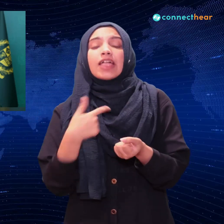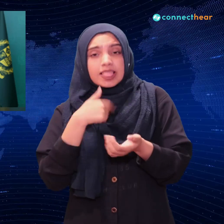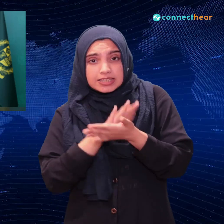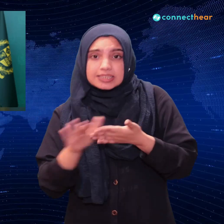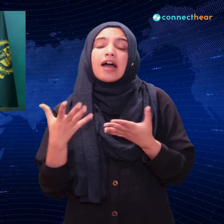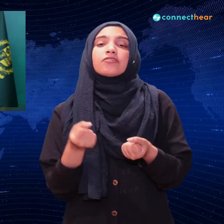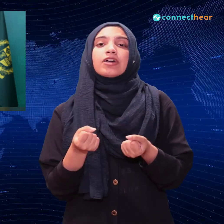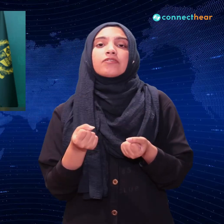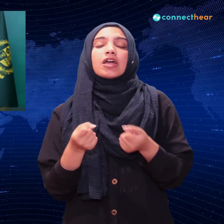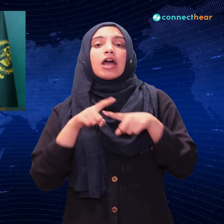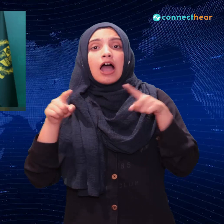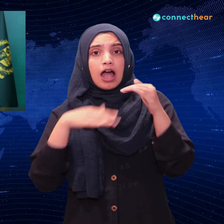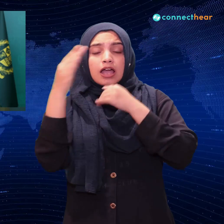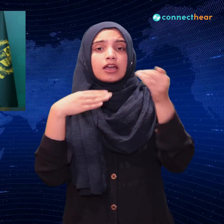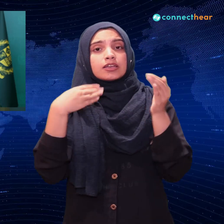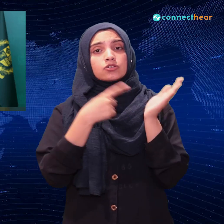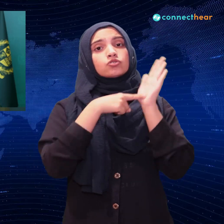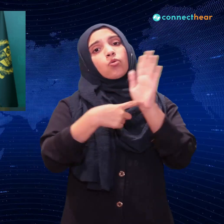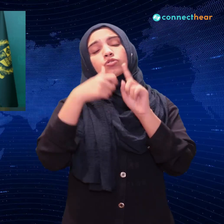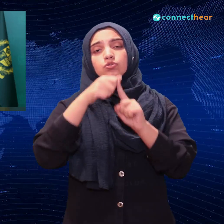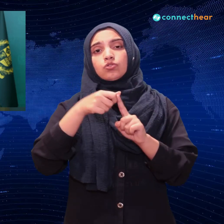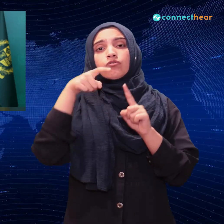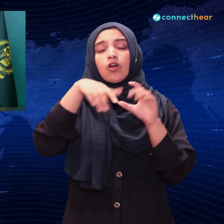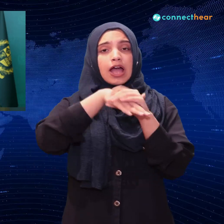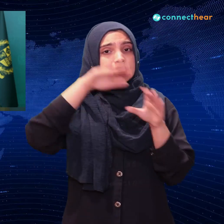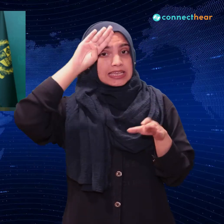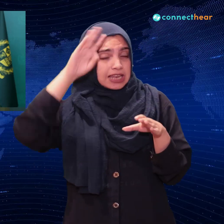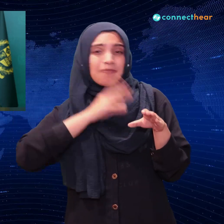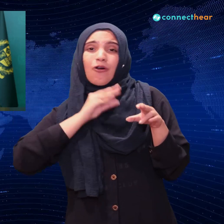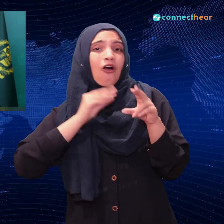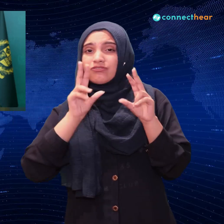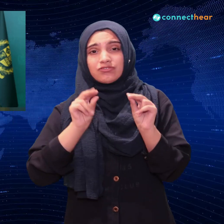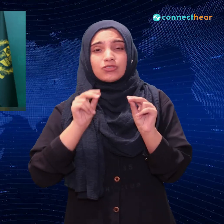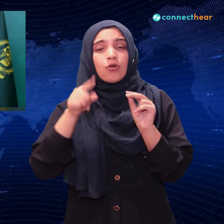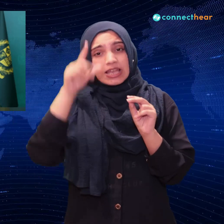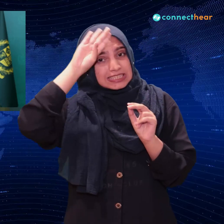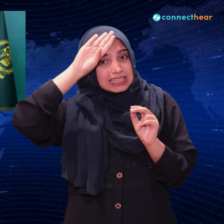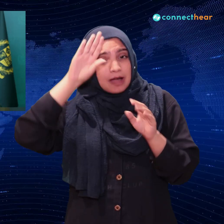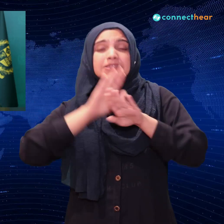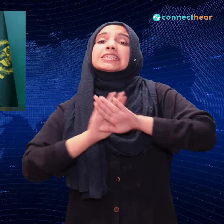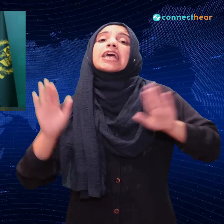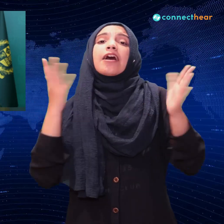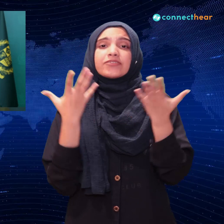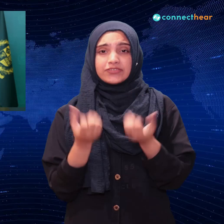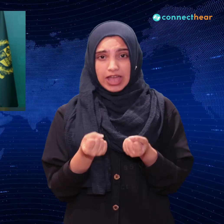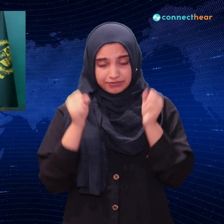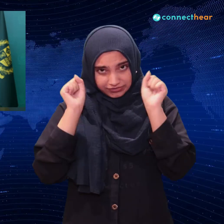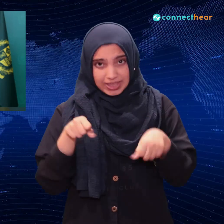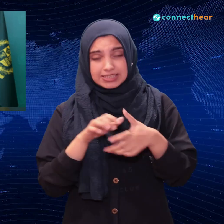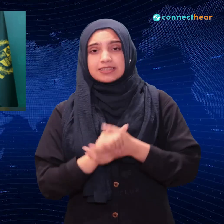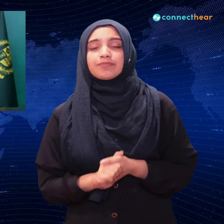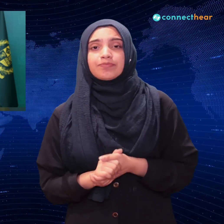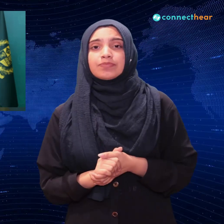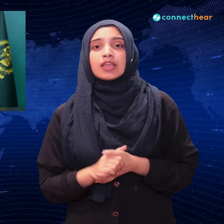threats of terrorism posed by Islamophobes and right-wing extremists. I call on the Secretary General to convene